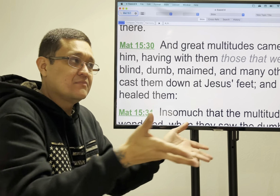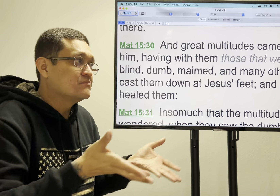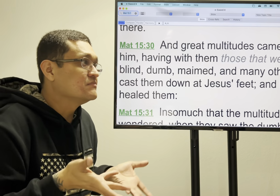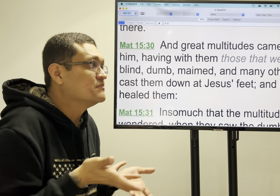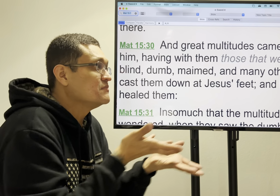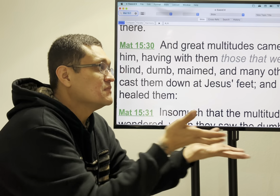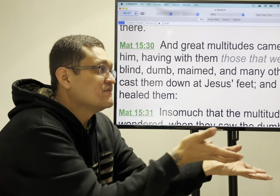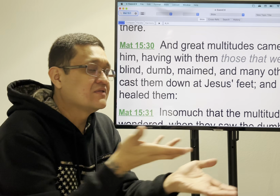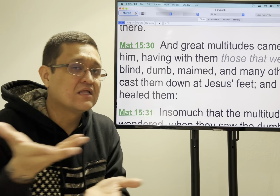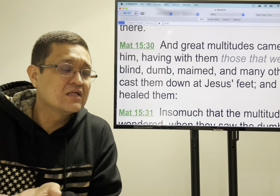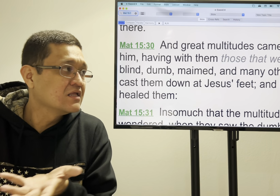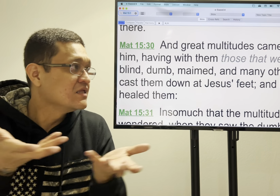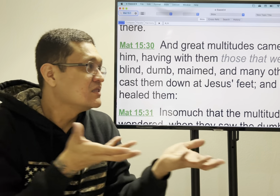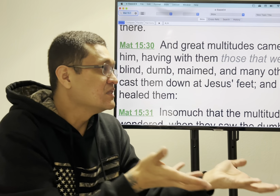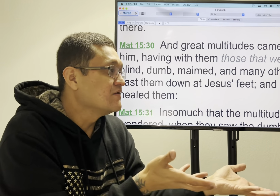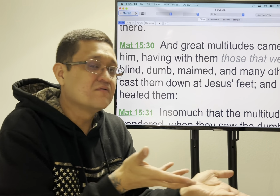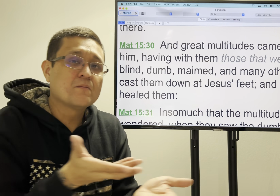And cast them down at Jesus' feet.